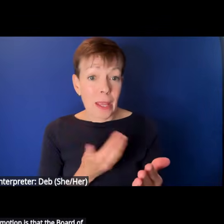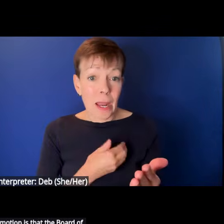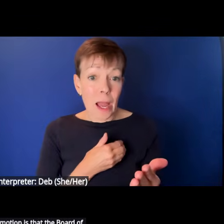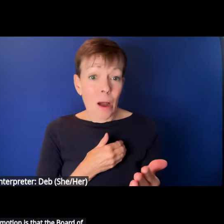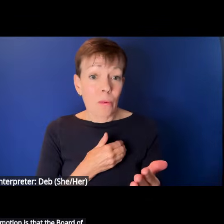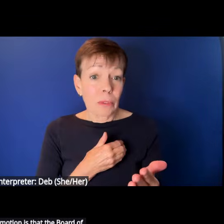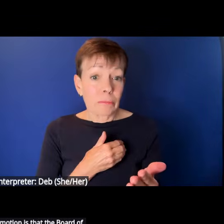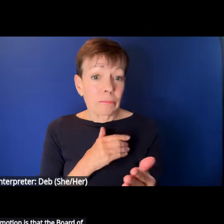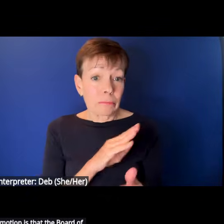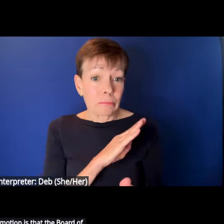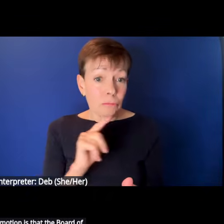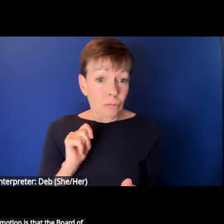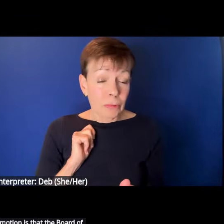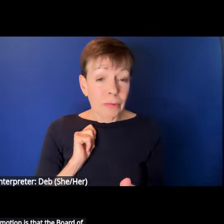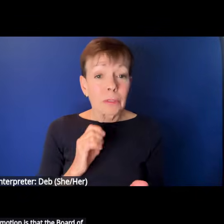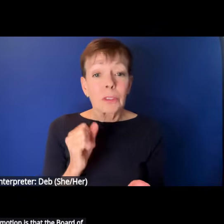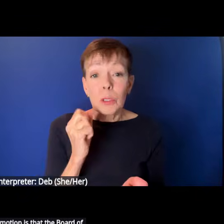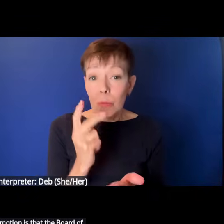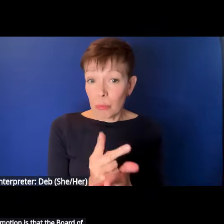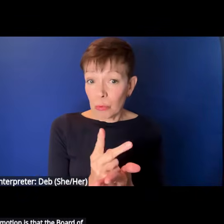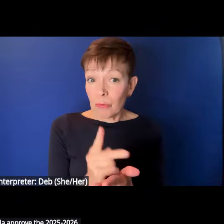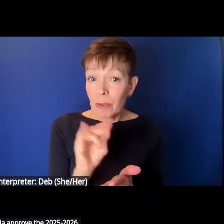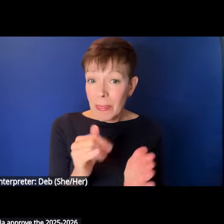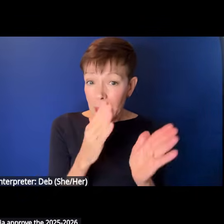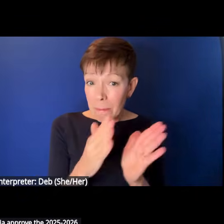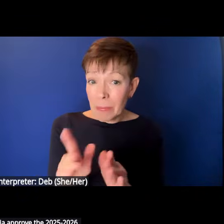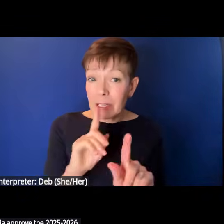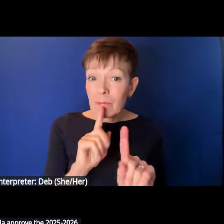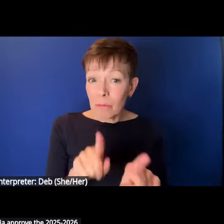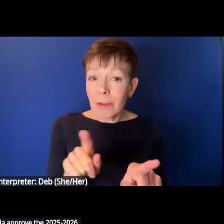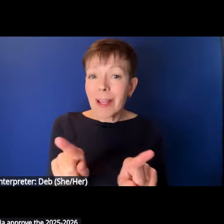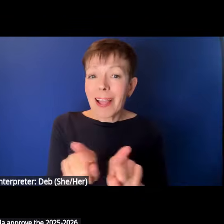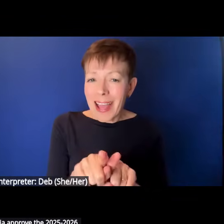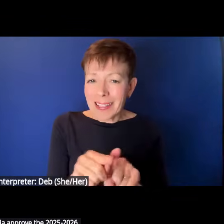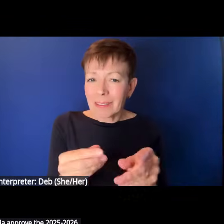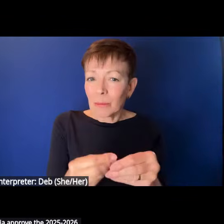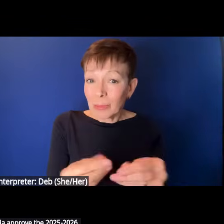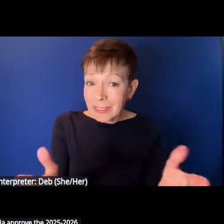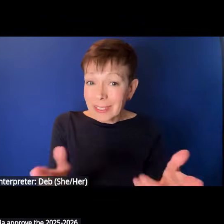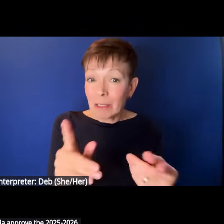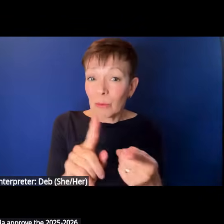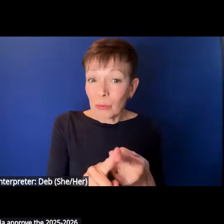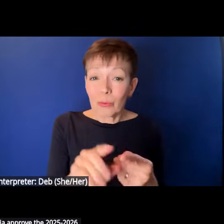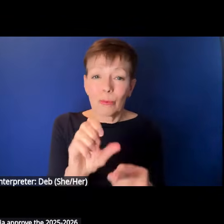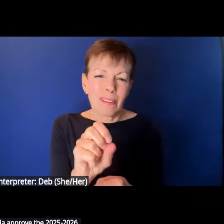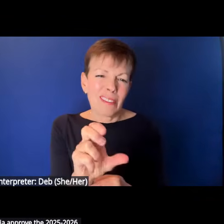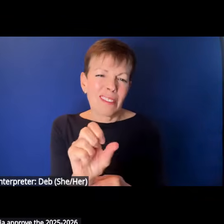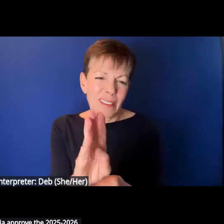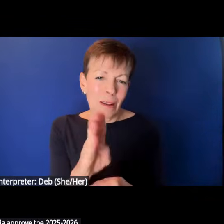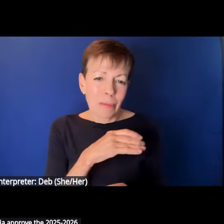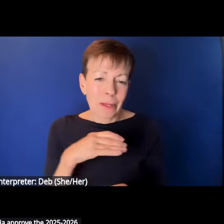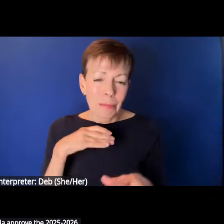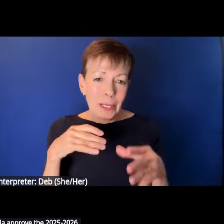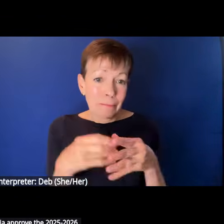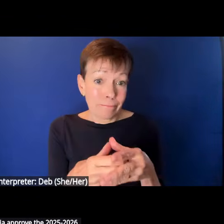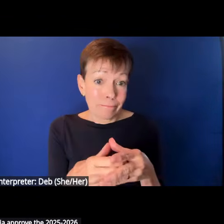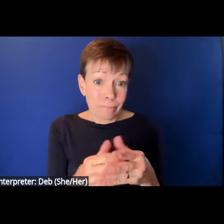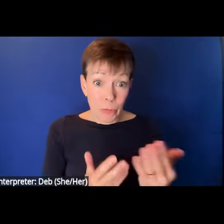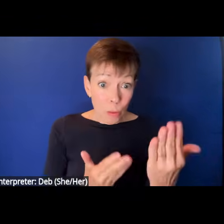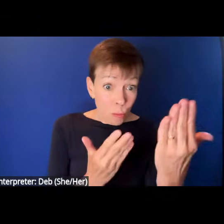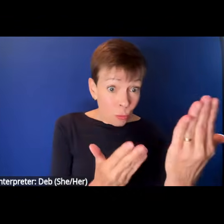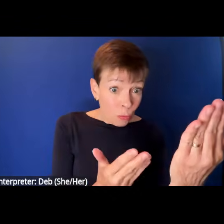the 2025-2026 audit planning report as presented to the audit subcommittee. May I have a mover?